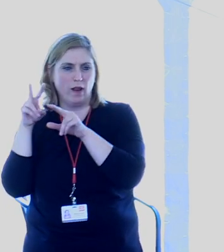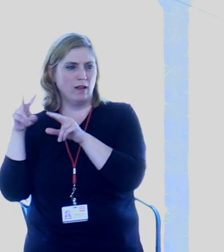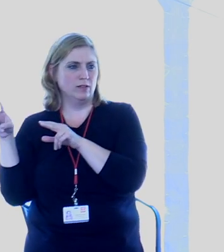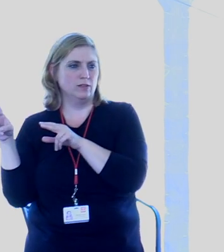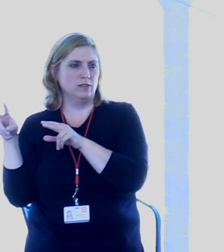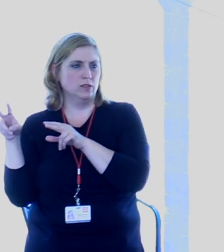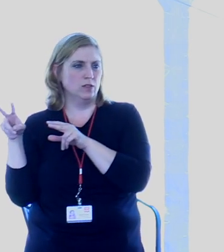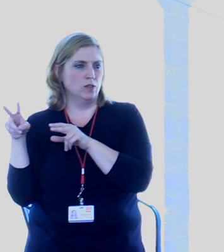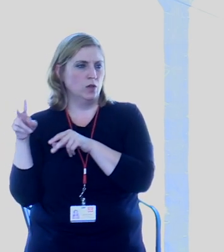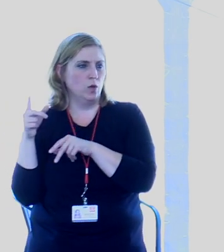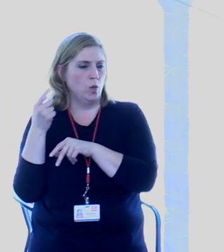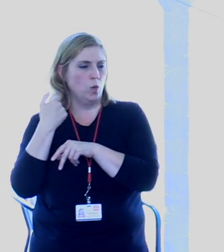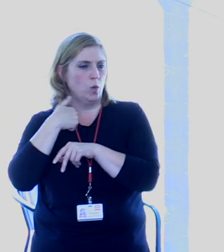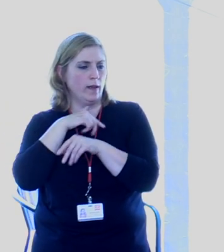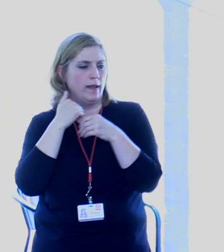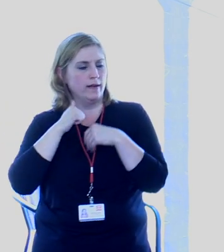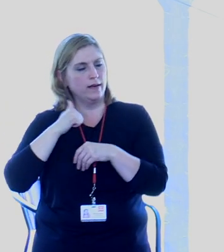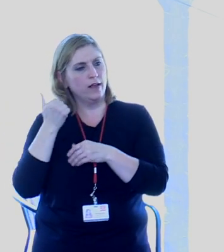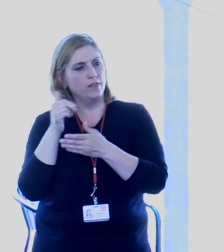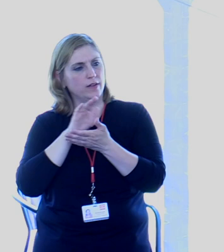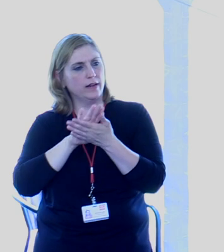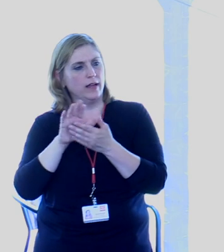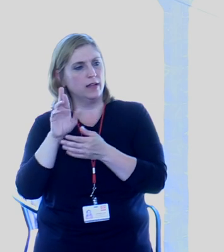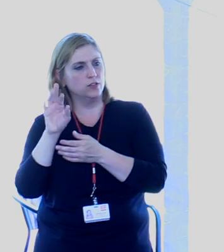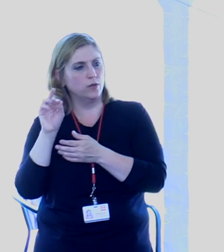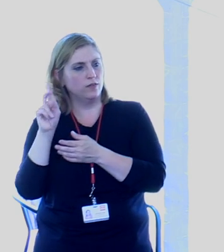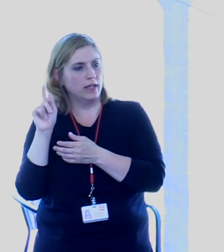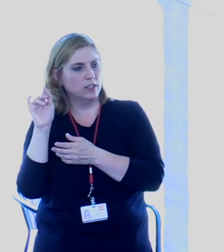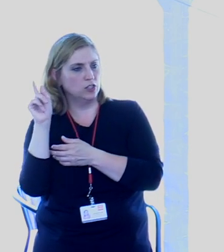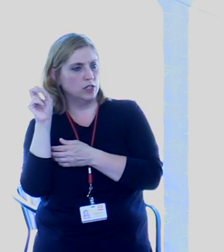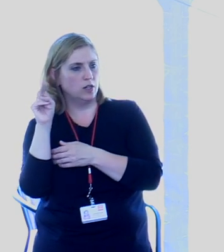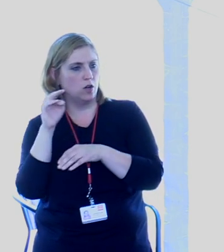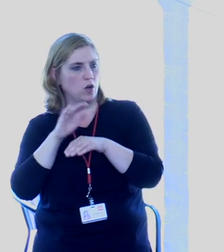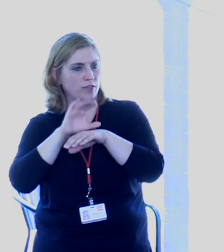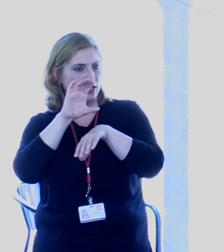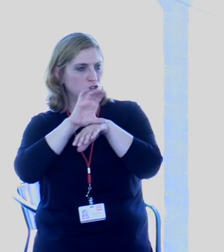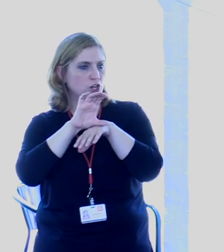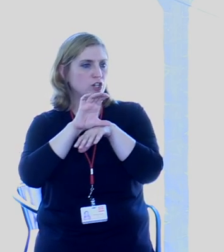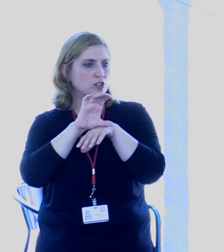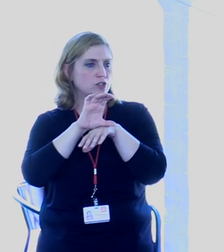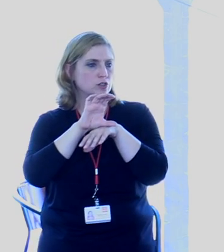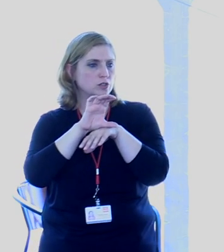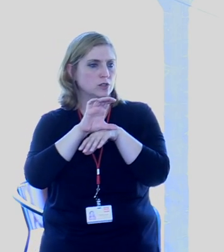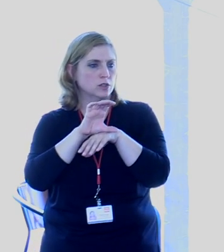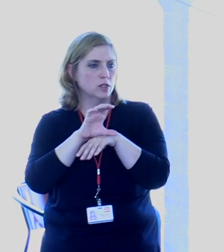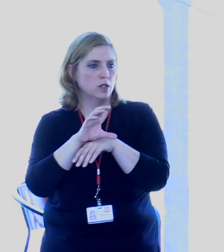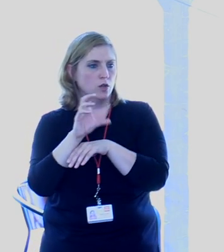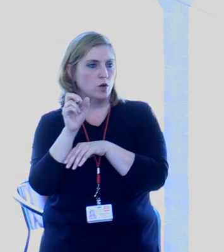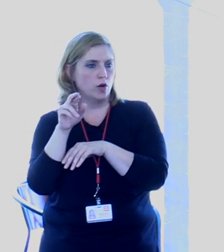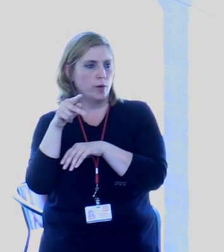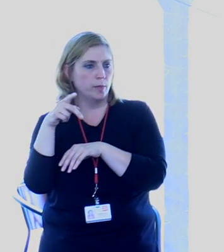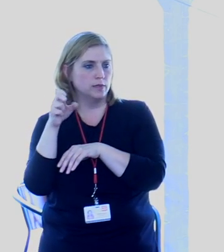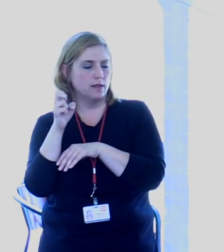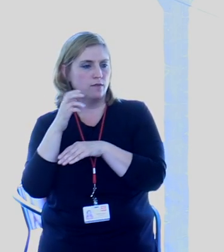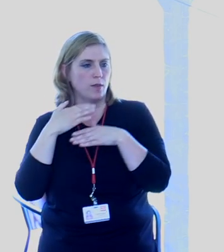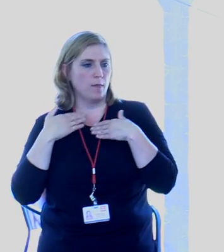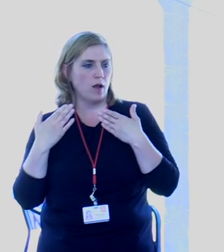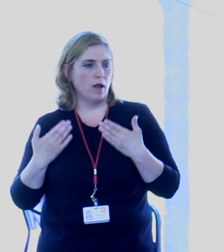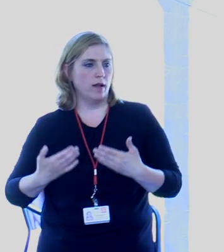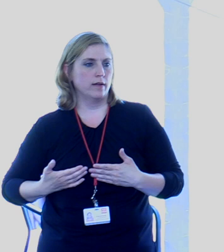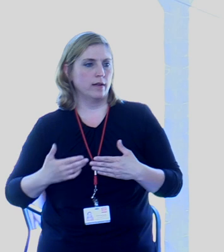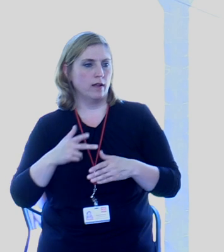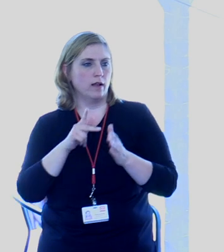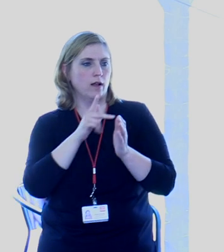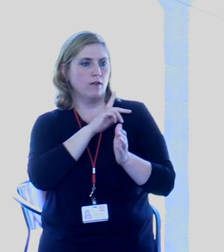Okay, we had another nice reflection on the church as the corpse of the body of Christ or